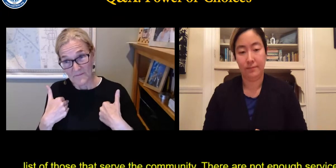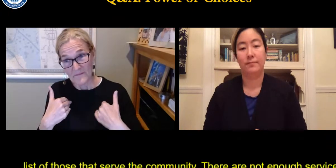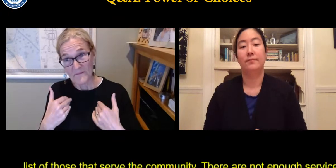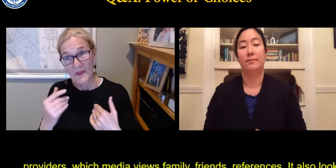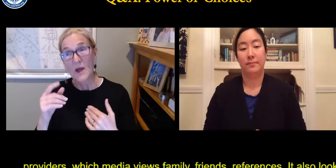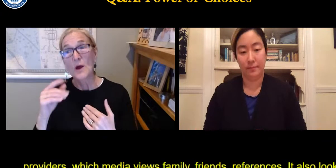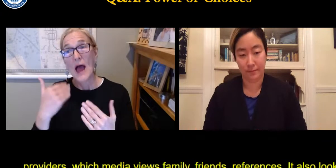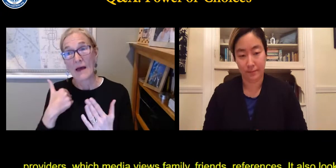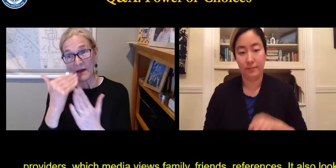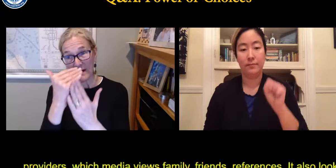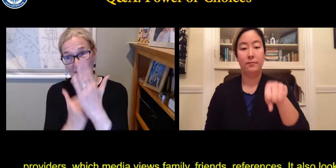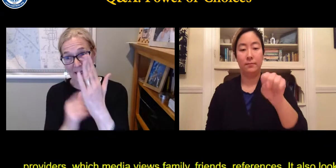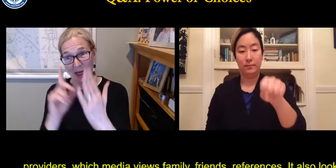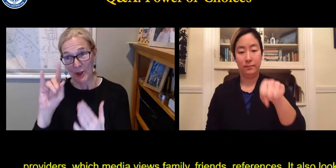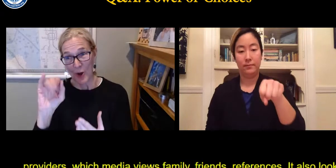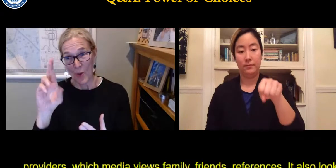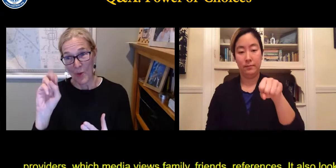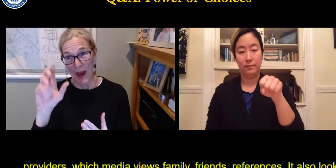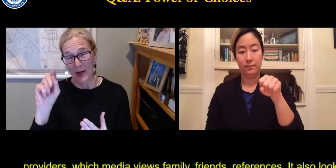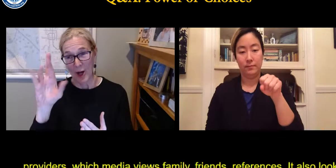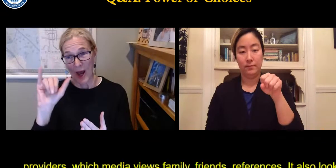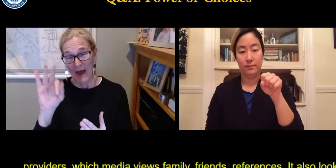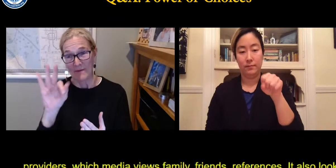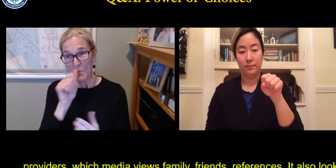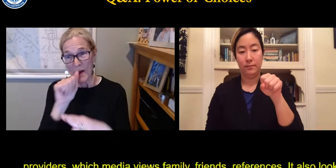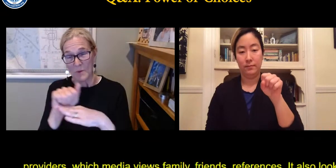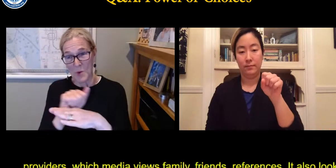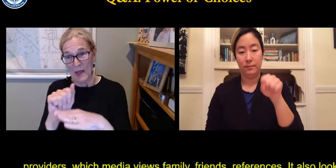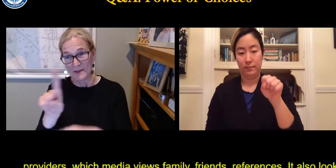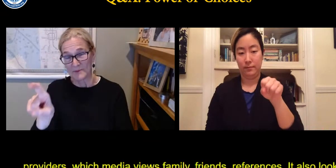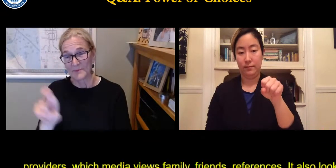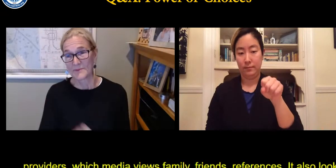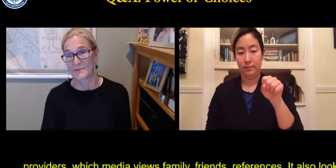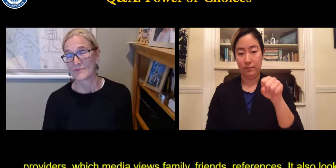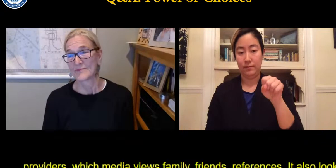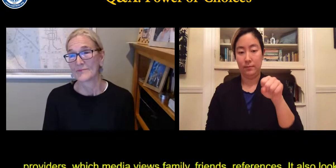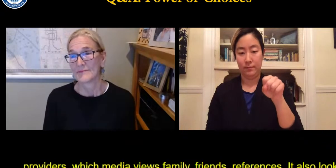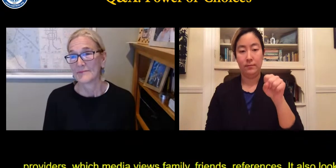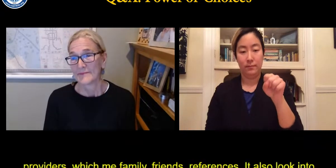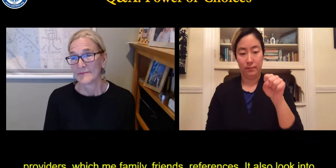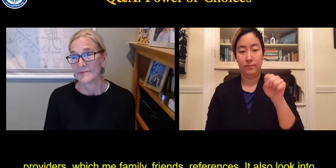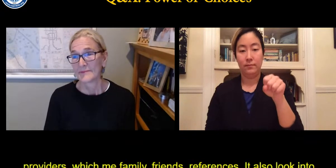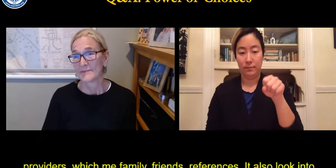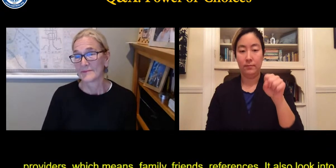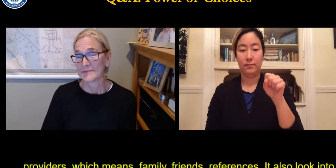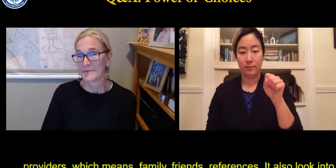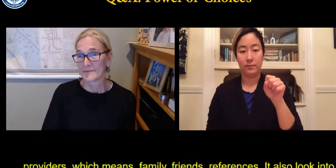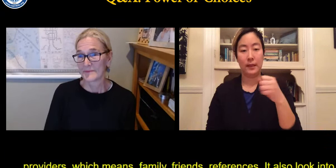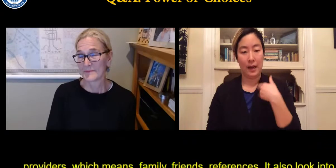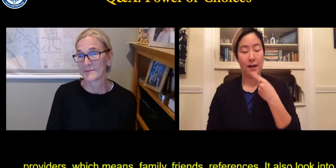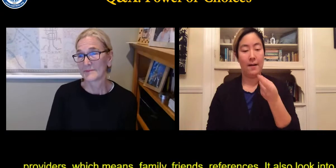Marla says, so do private practices exist? Is there a list of private practices somewhere?